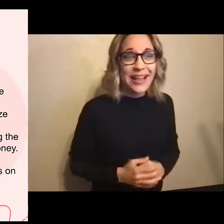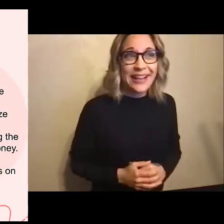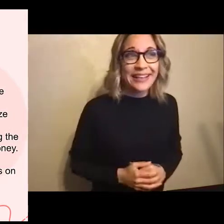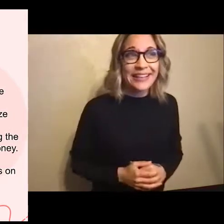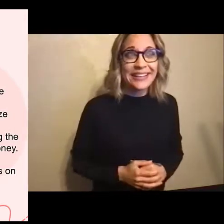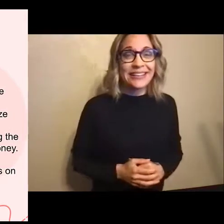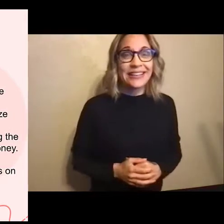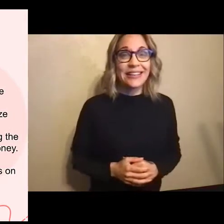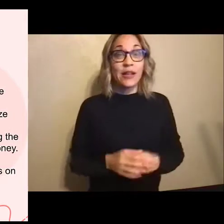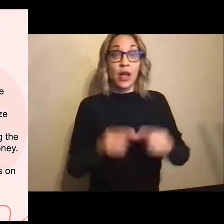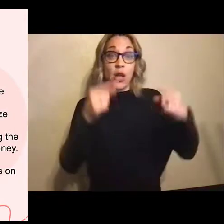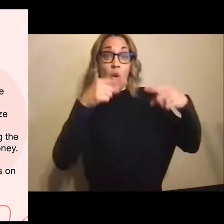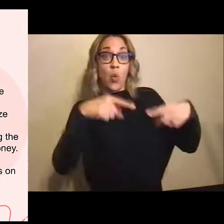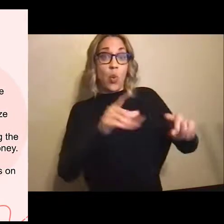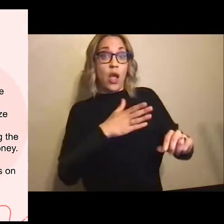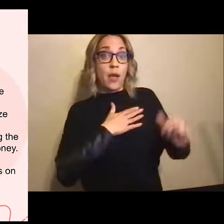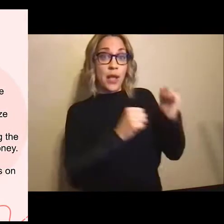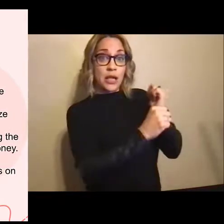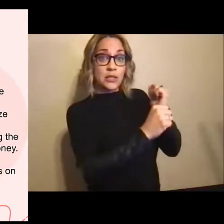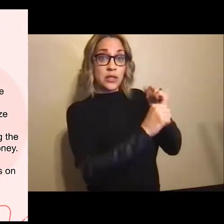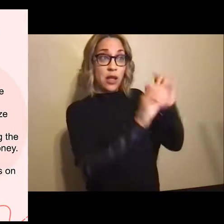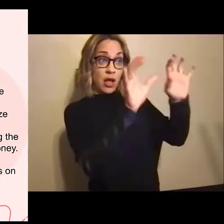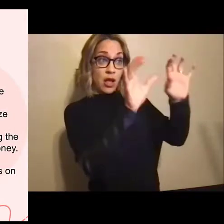and they did it right away.